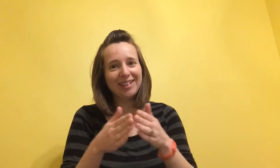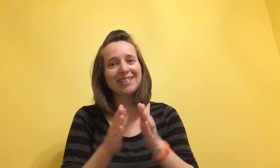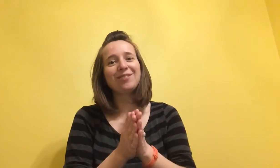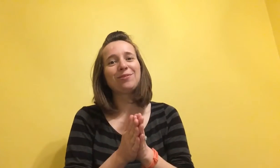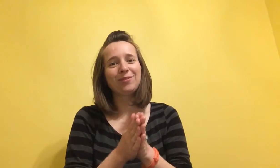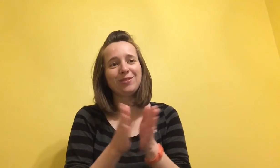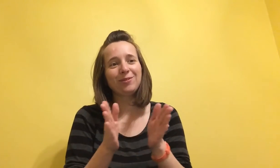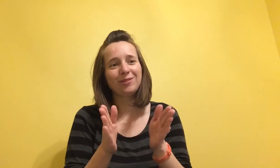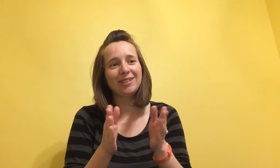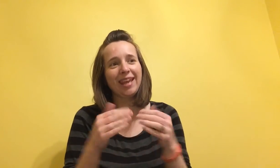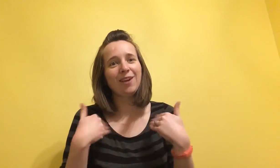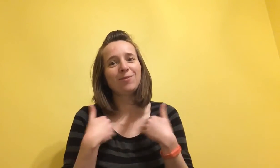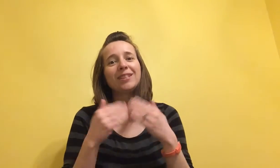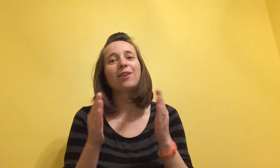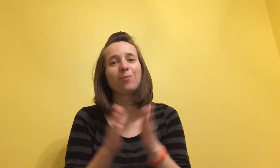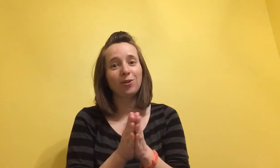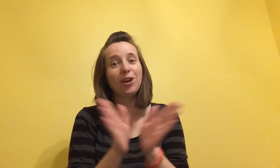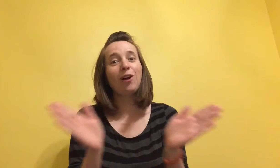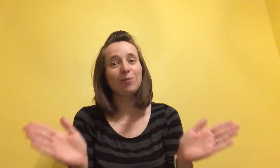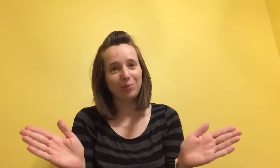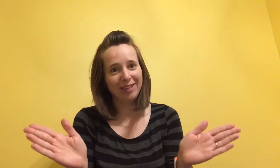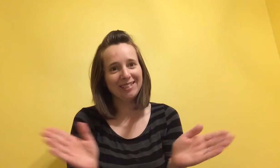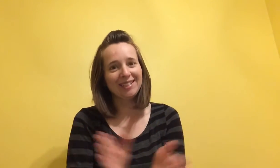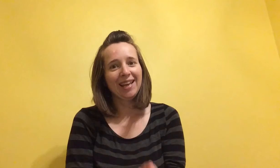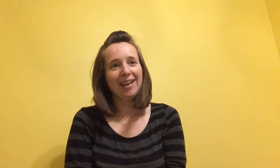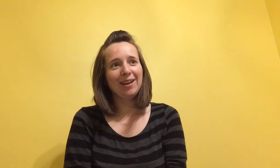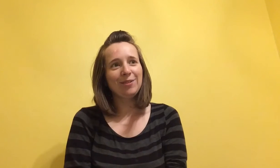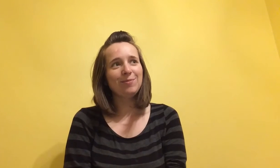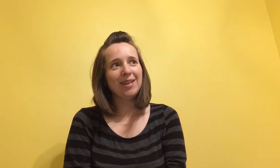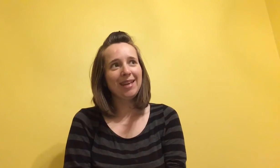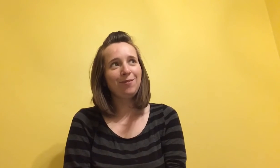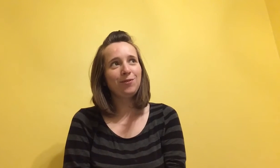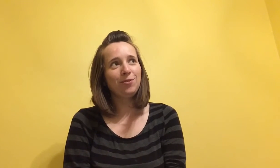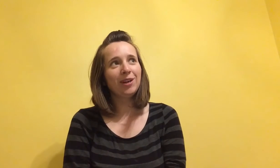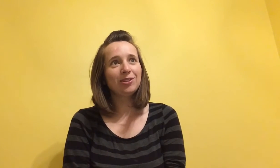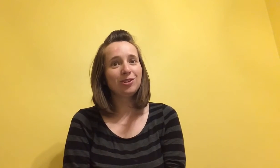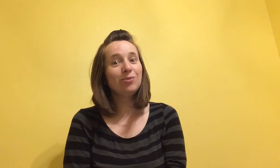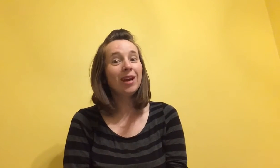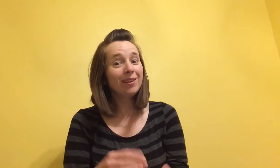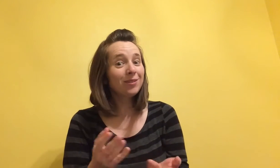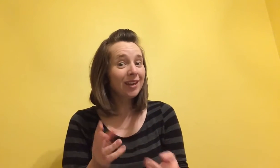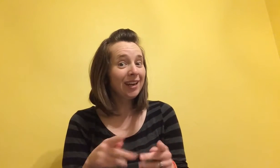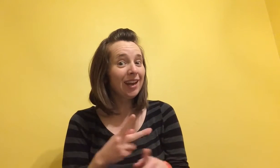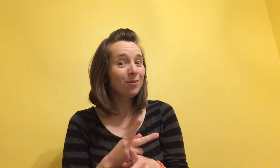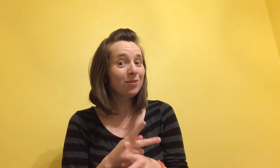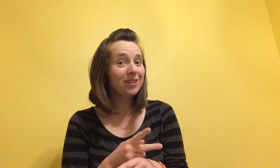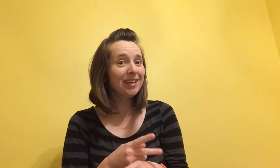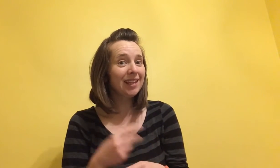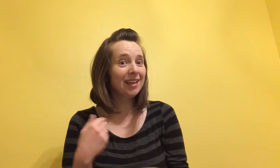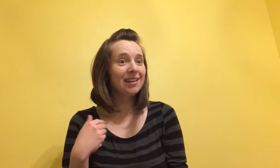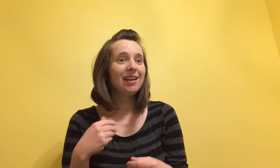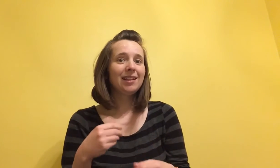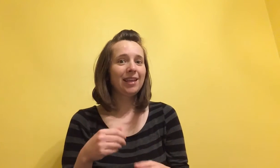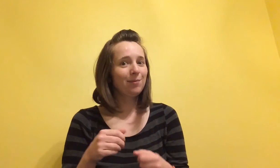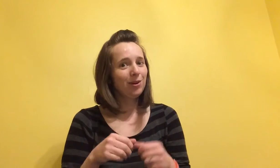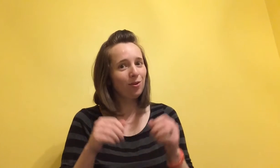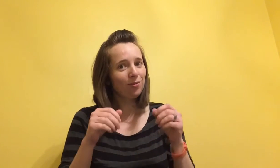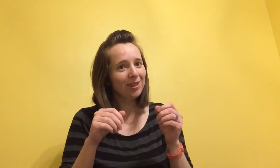least go for those animals that are more commonplace. If you actually do have a kind of animal like that, let me know in